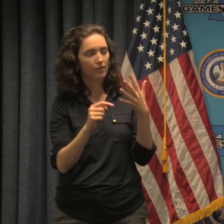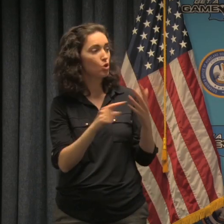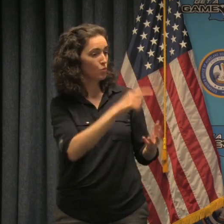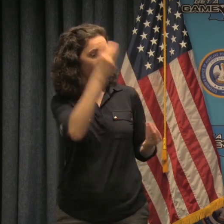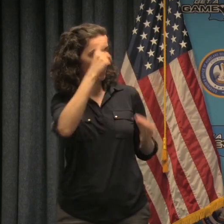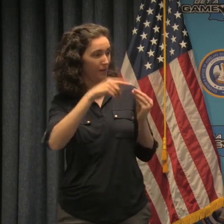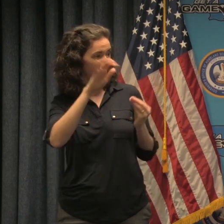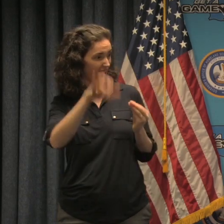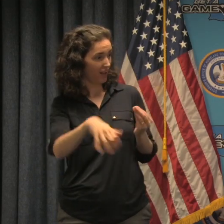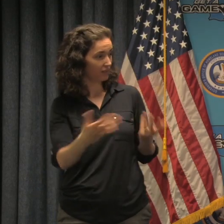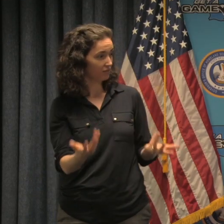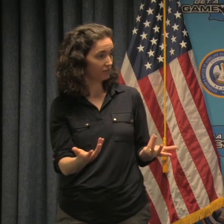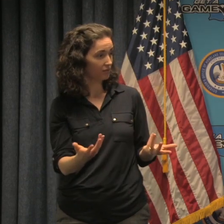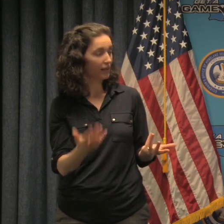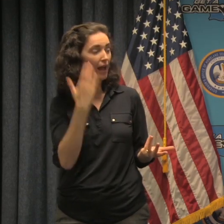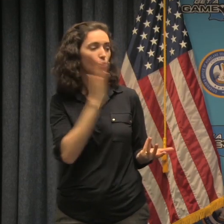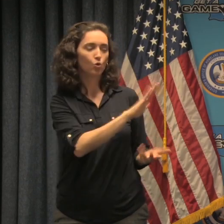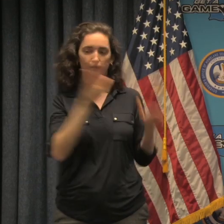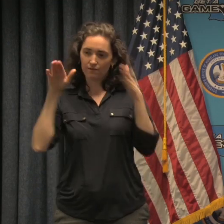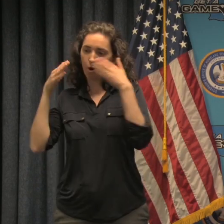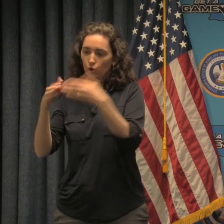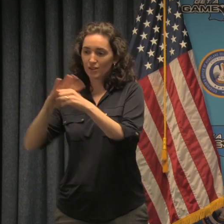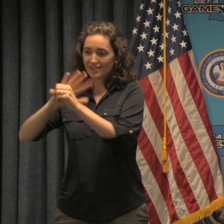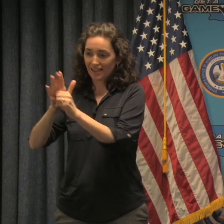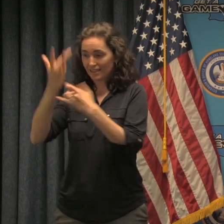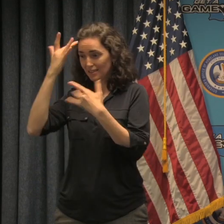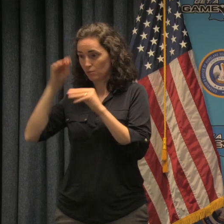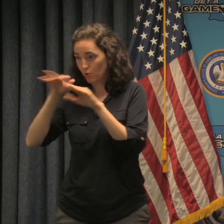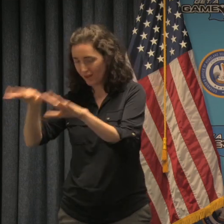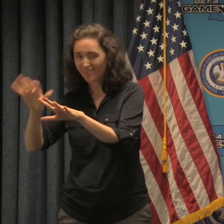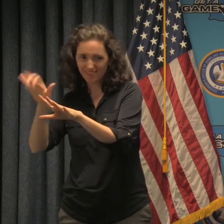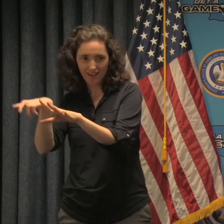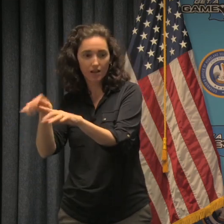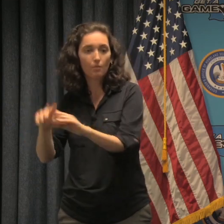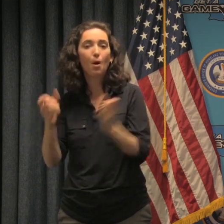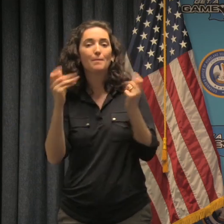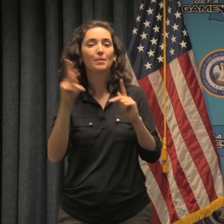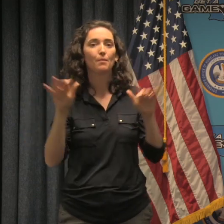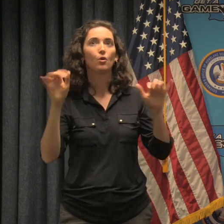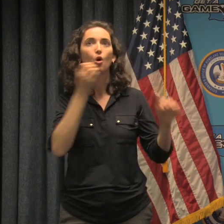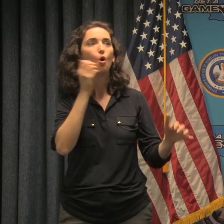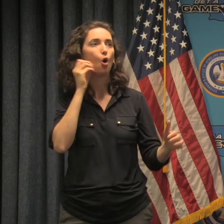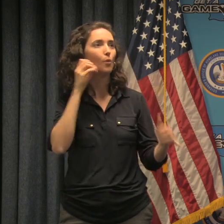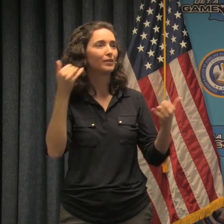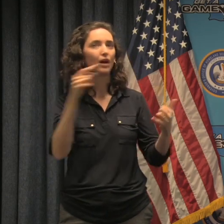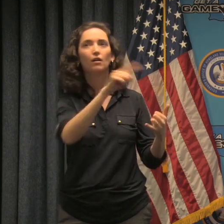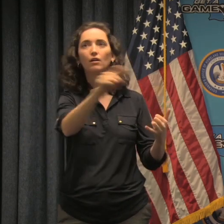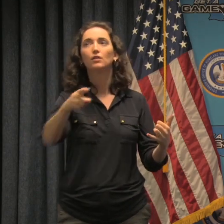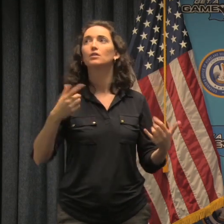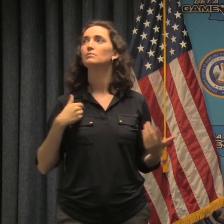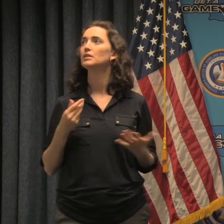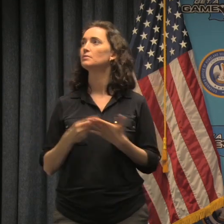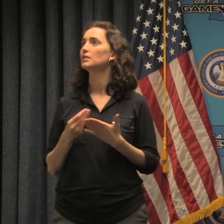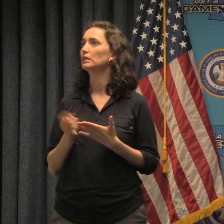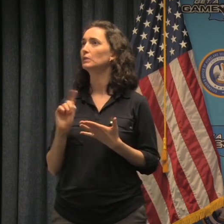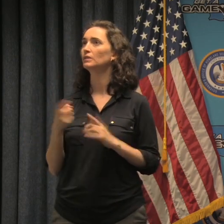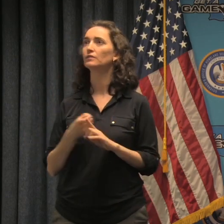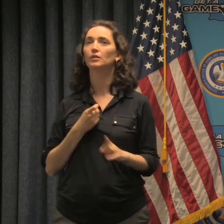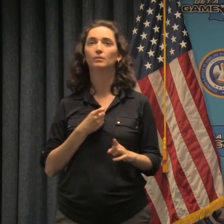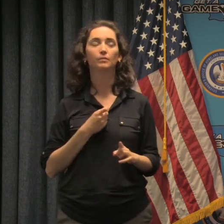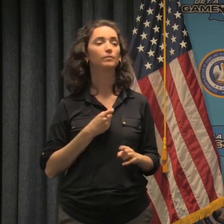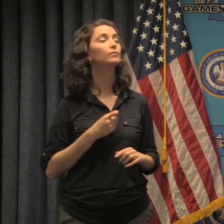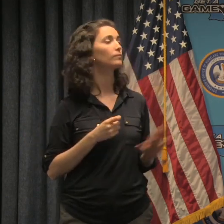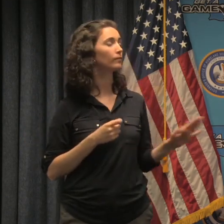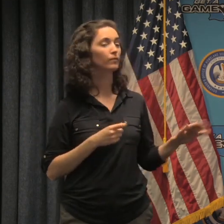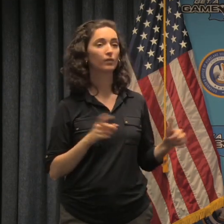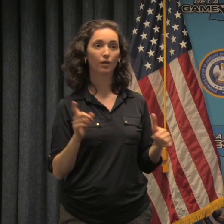you think about that? I know your focus is on COVID-19, but so many people are at home wondering where my next paycheck's coming. Well, first of all,